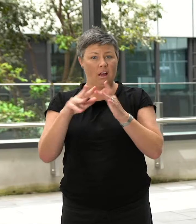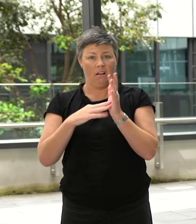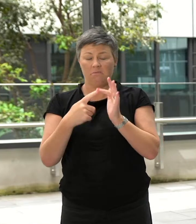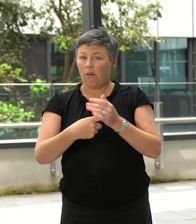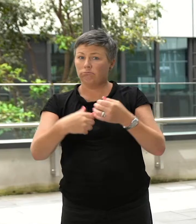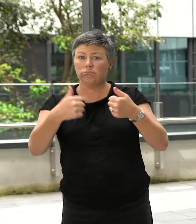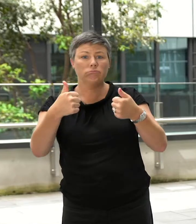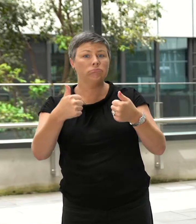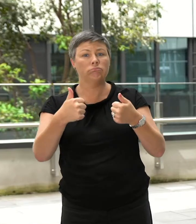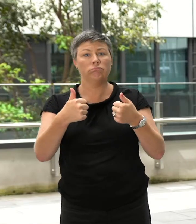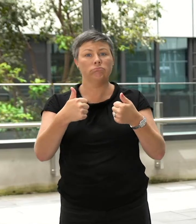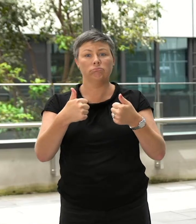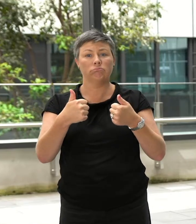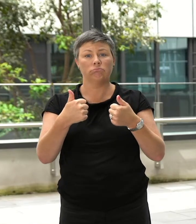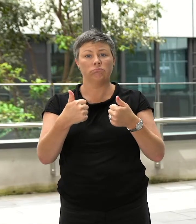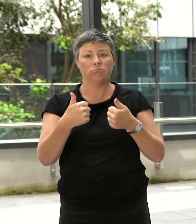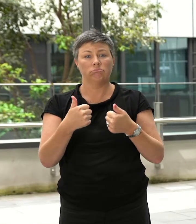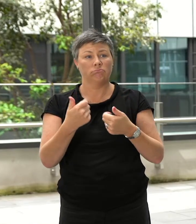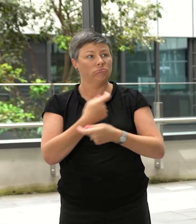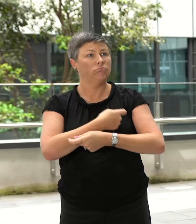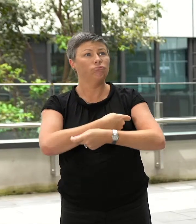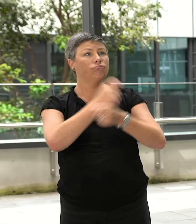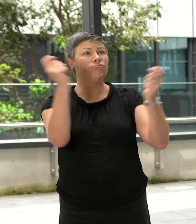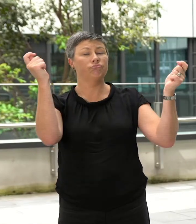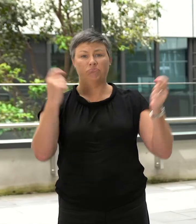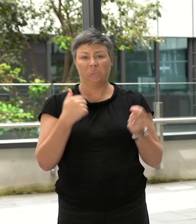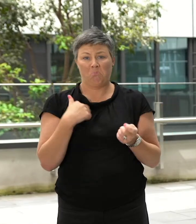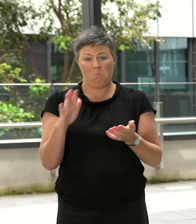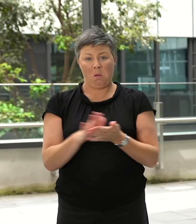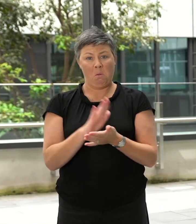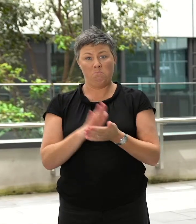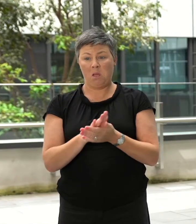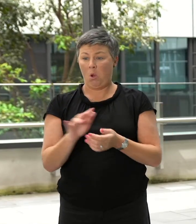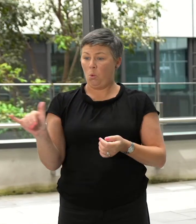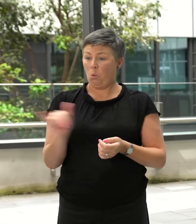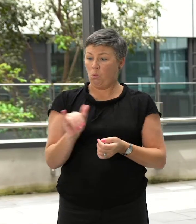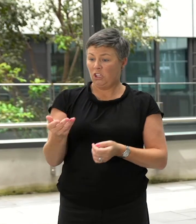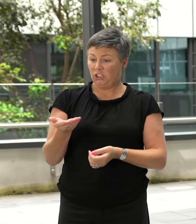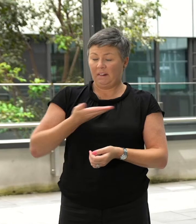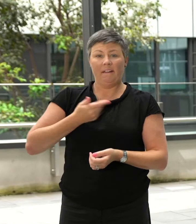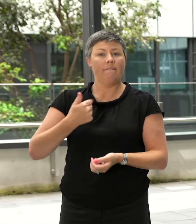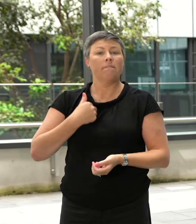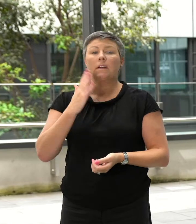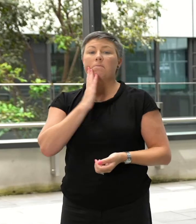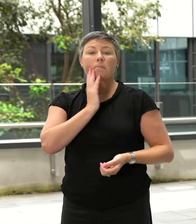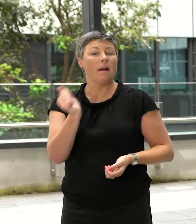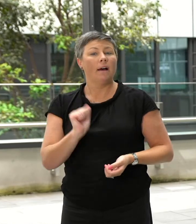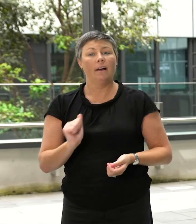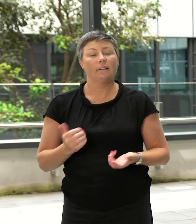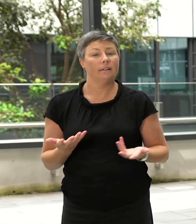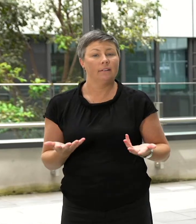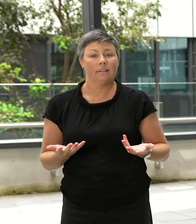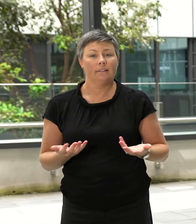country, and I would be more than happy to stand up and get either of these vaccines when my time comes.